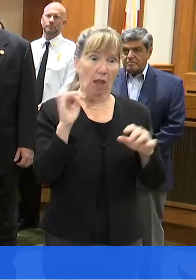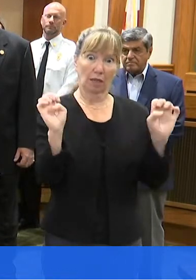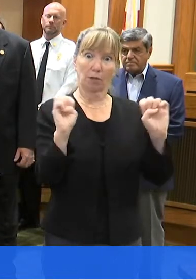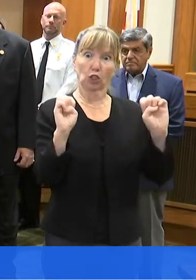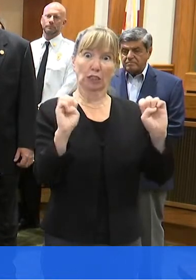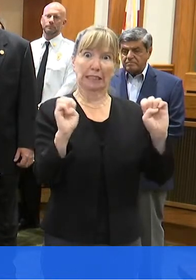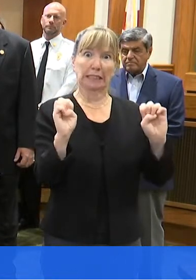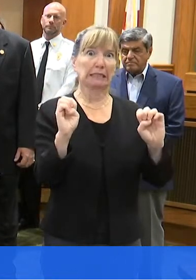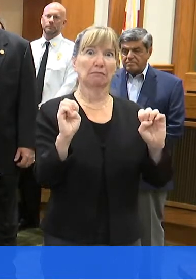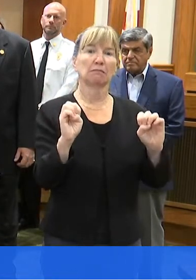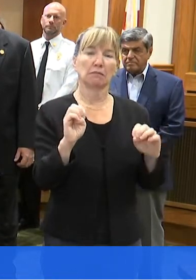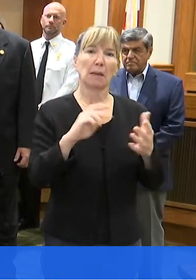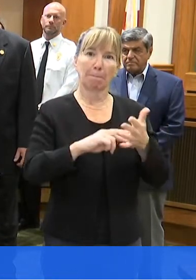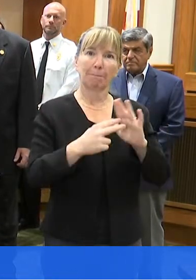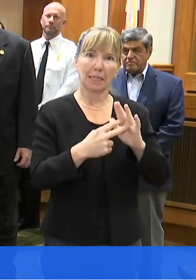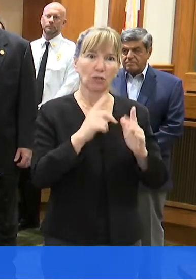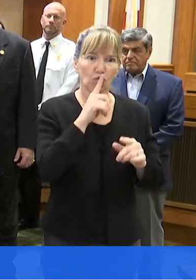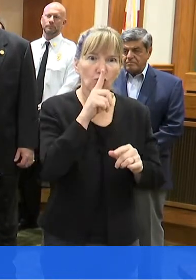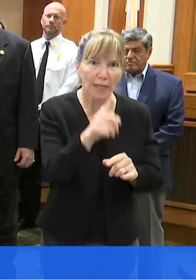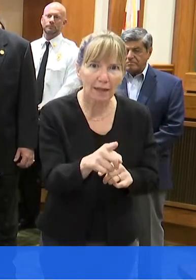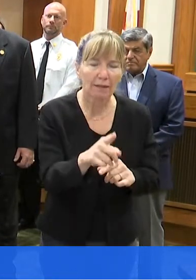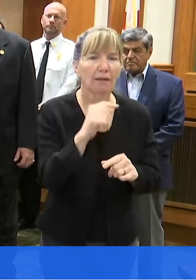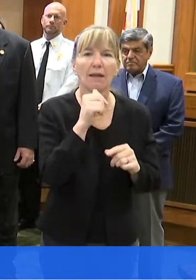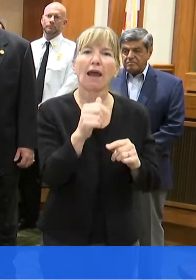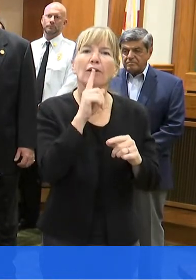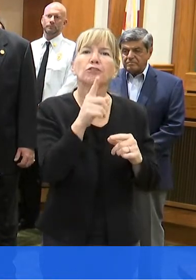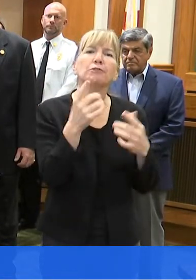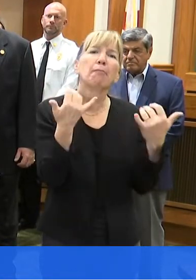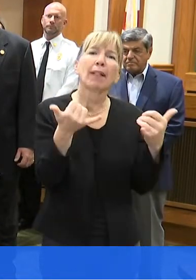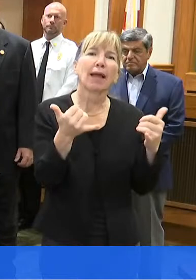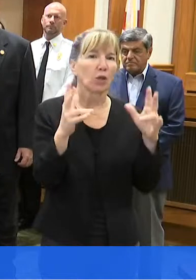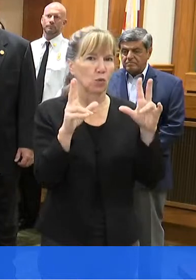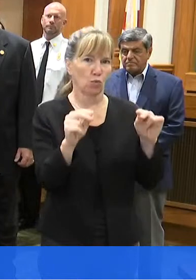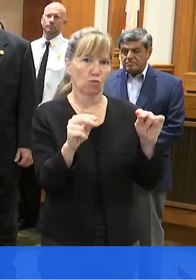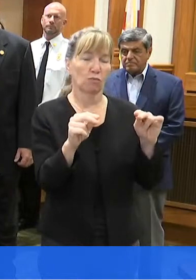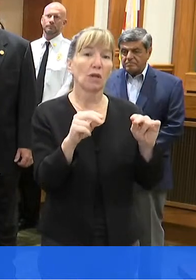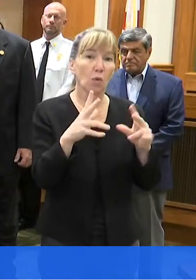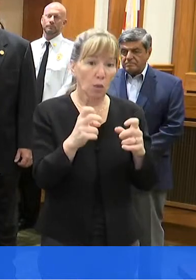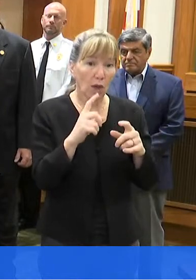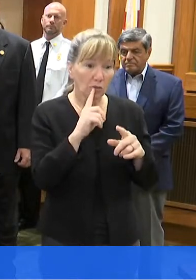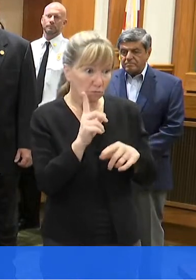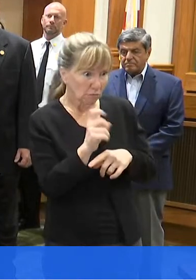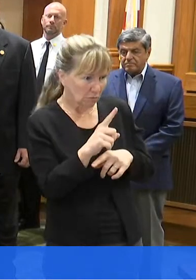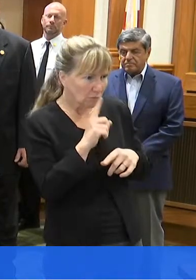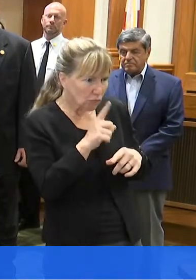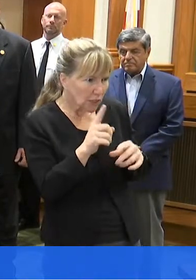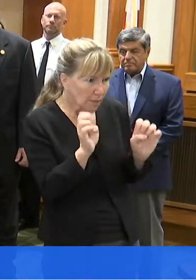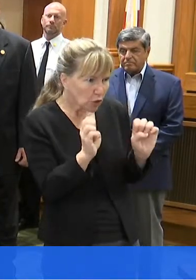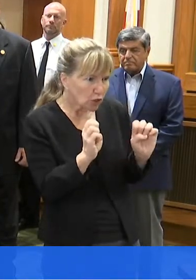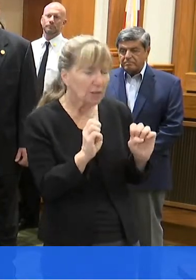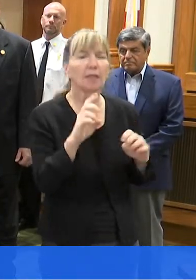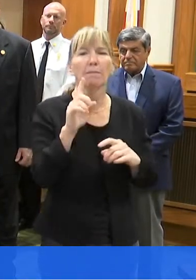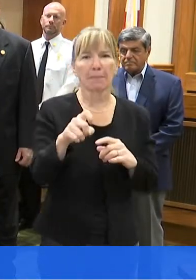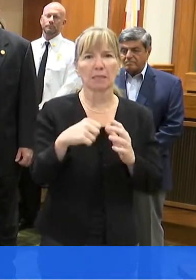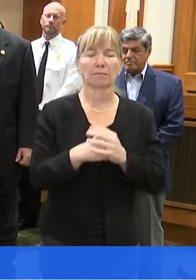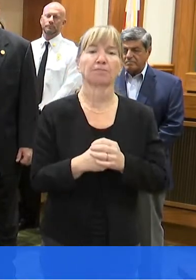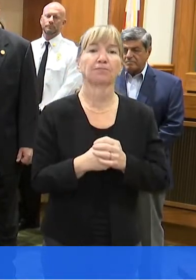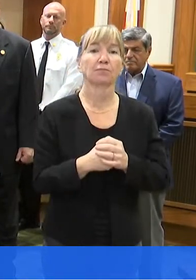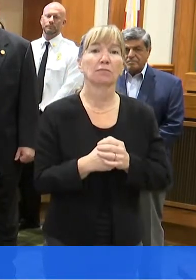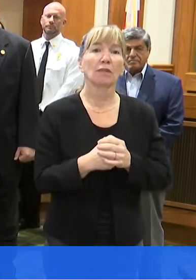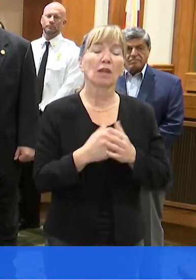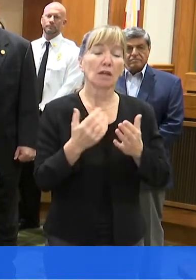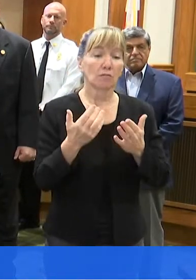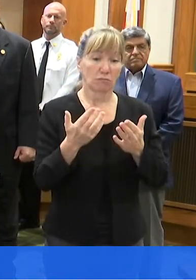to 911 with an emergency response to verify if an emergency exists. The service will